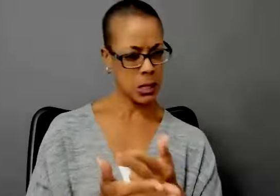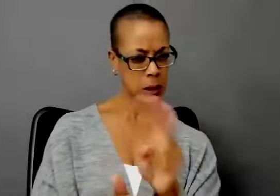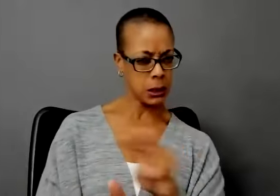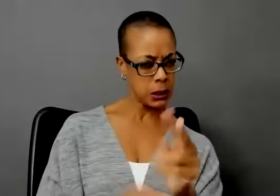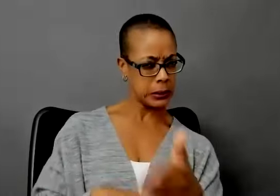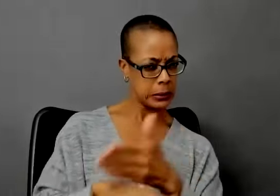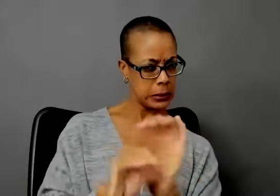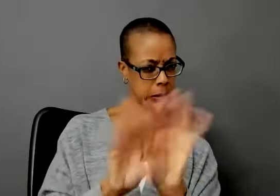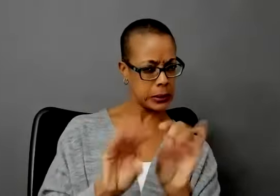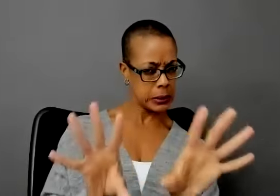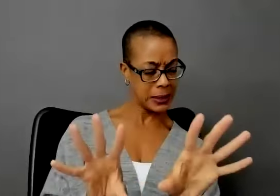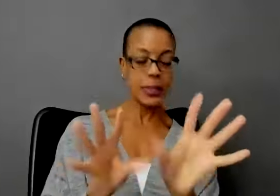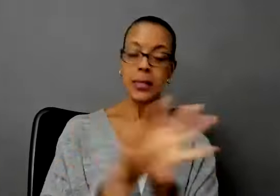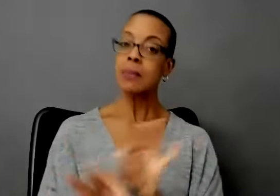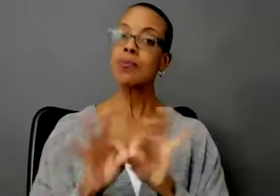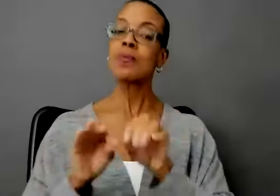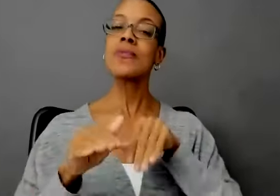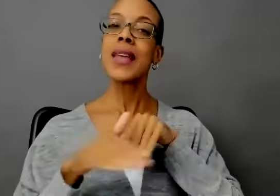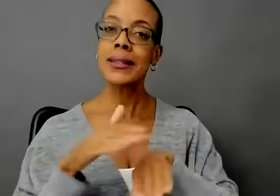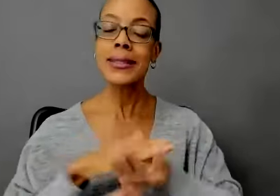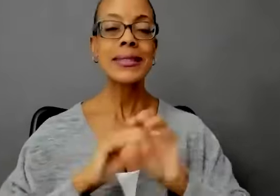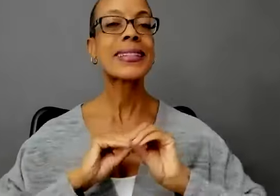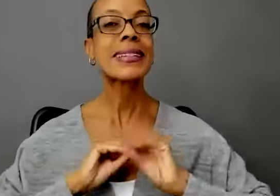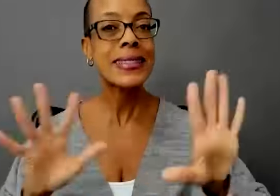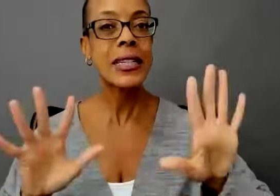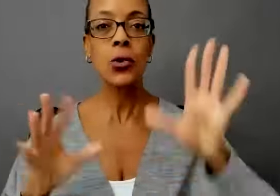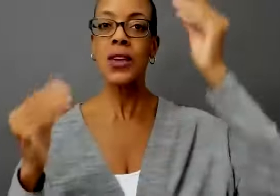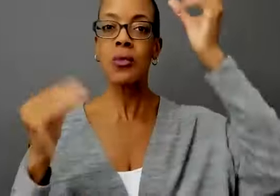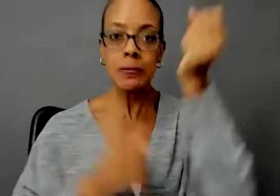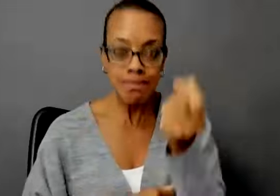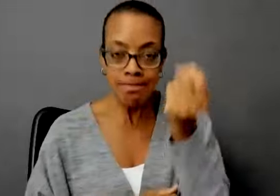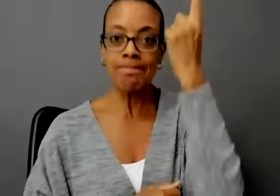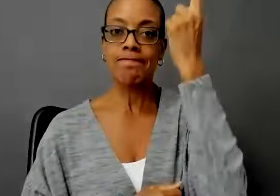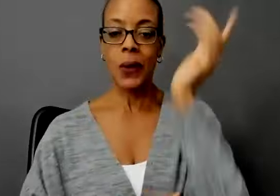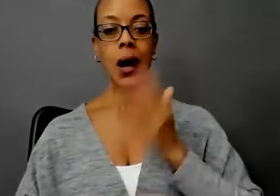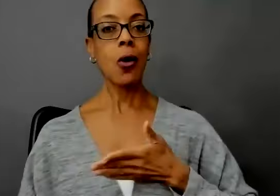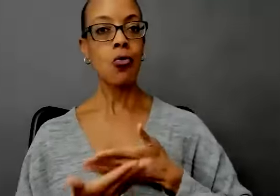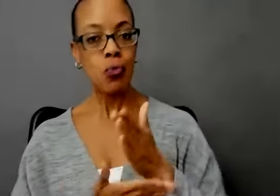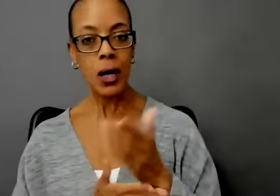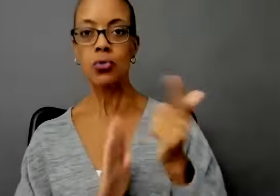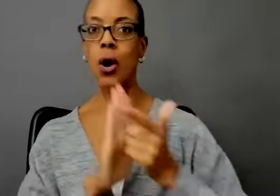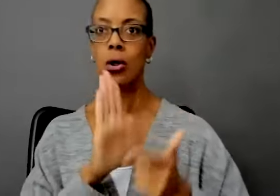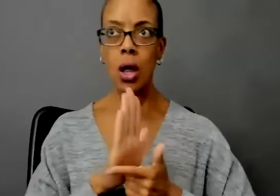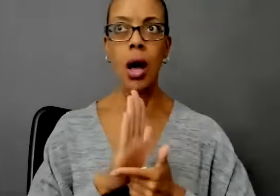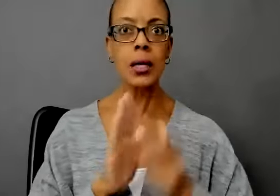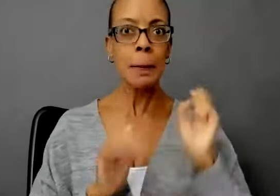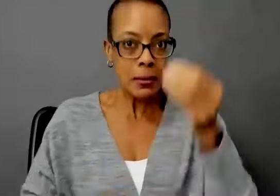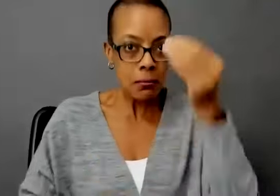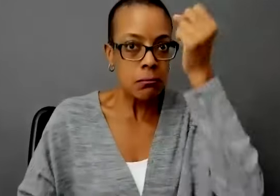to clear and understandable information about our rights and our laws that govern us. And we will continue to be in touch with